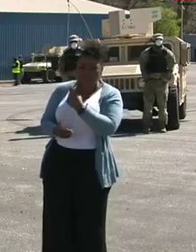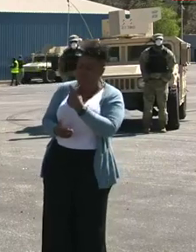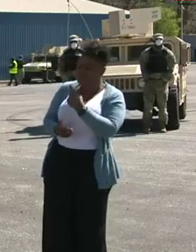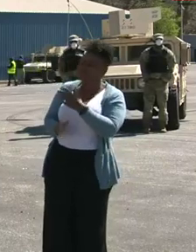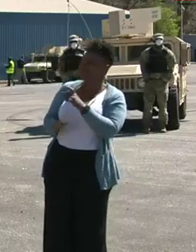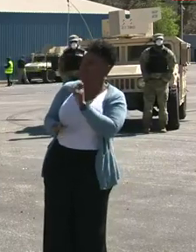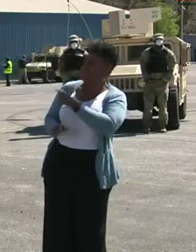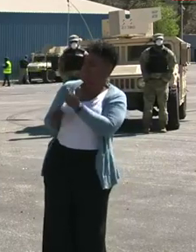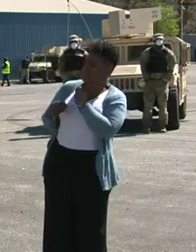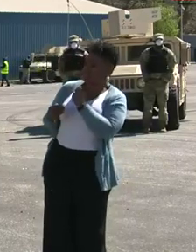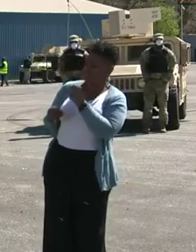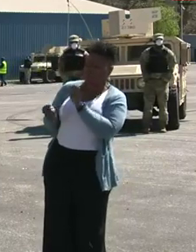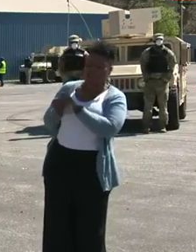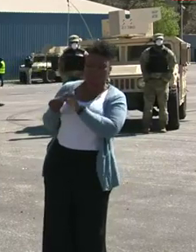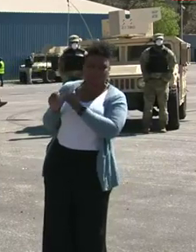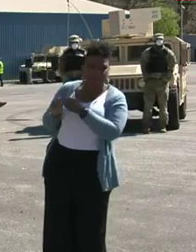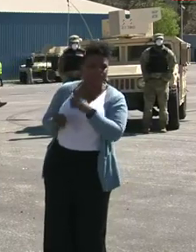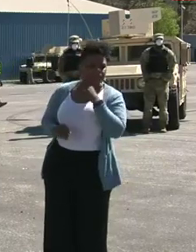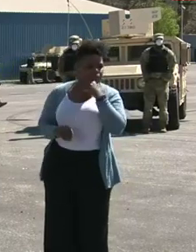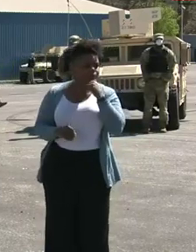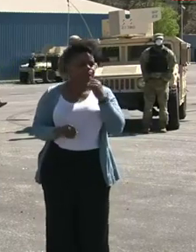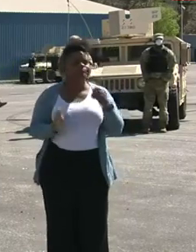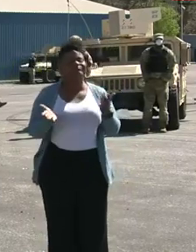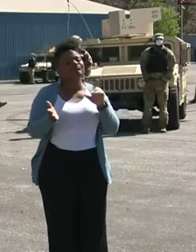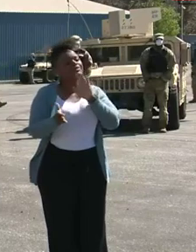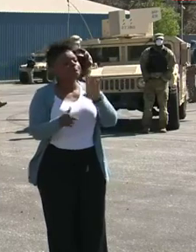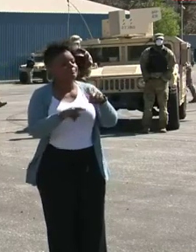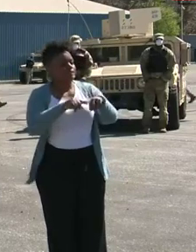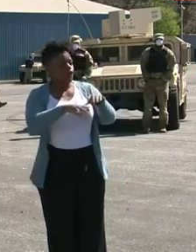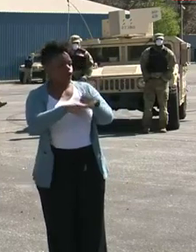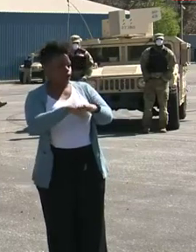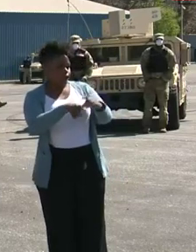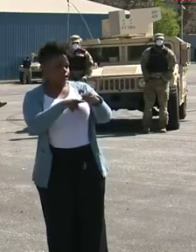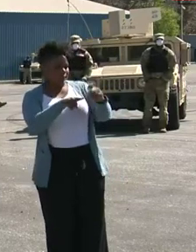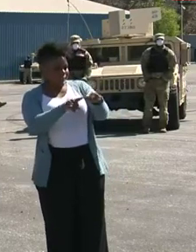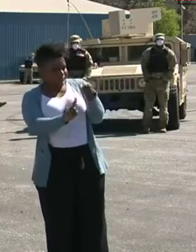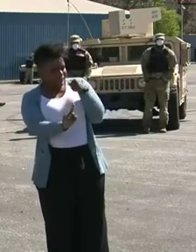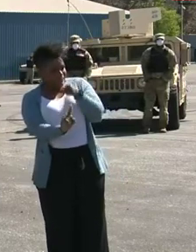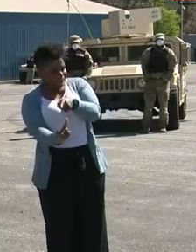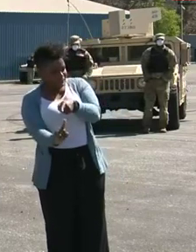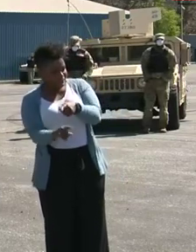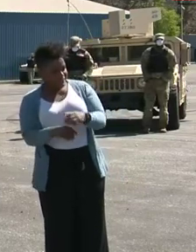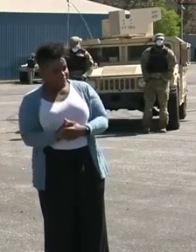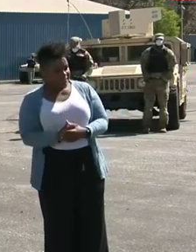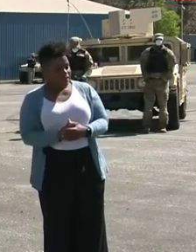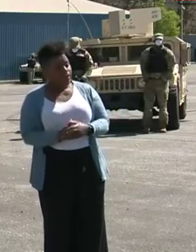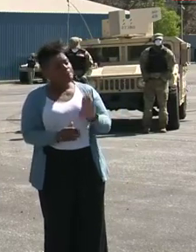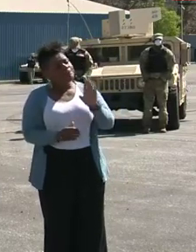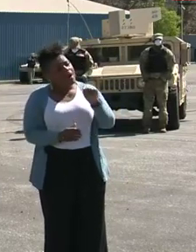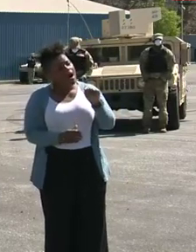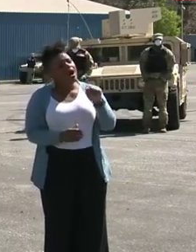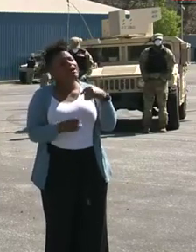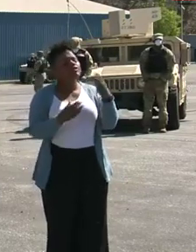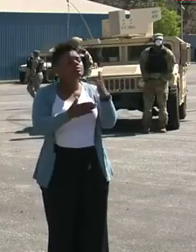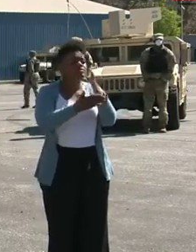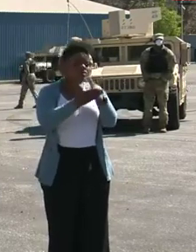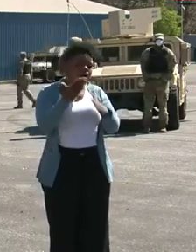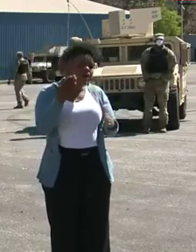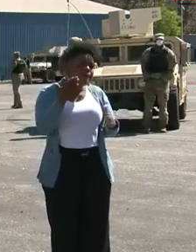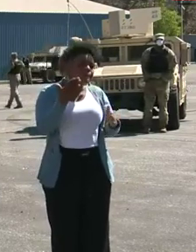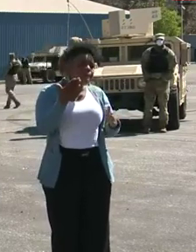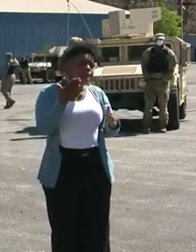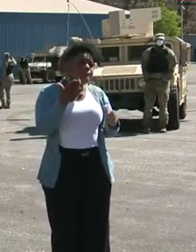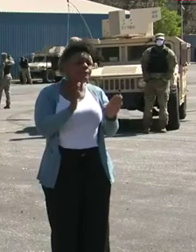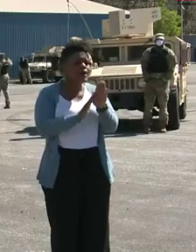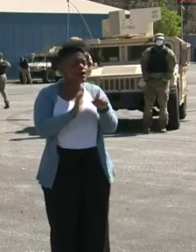dodging this. It depends on call volume, and it depends on what they see each day, but I will give a little context. So for